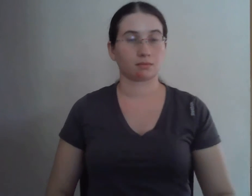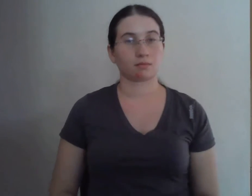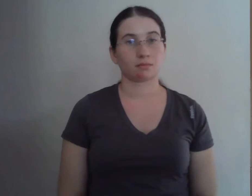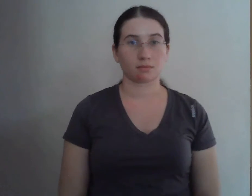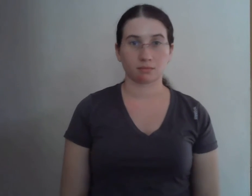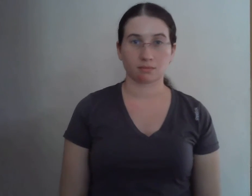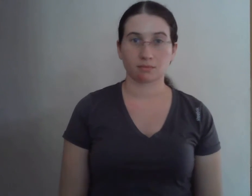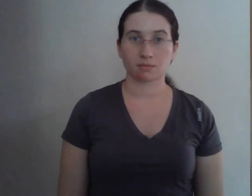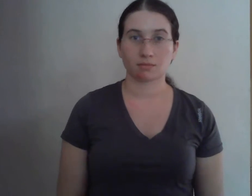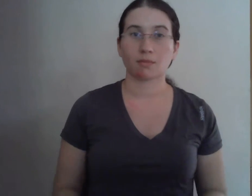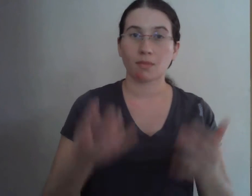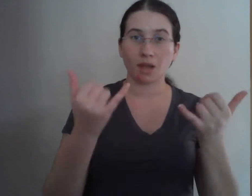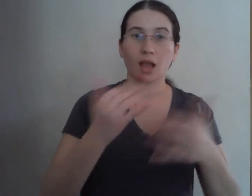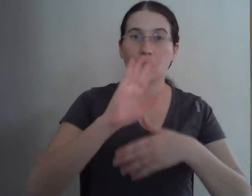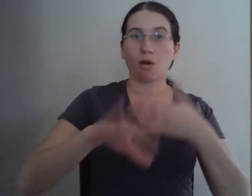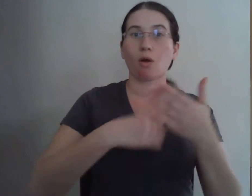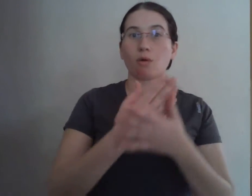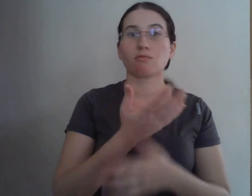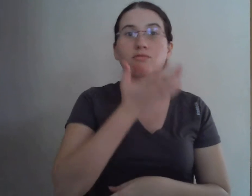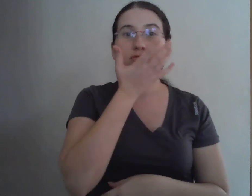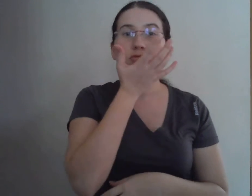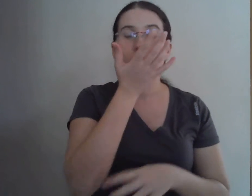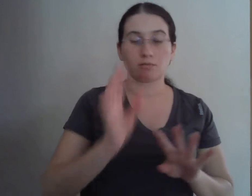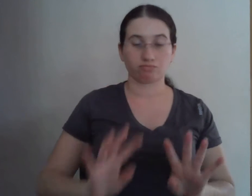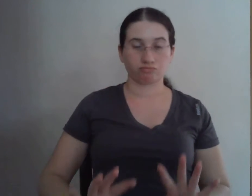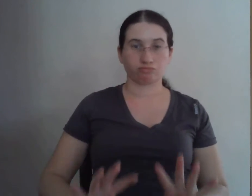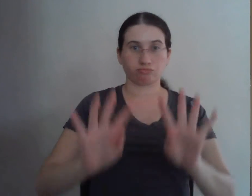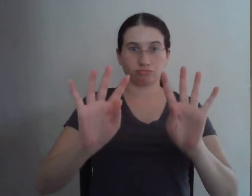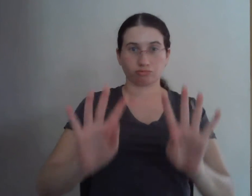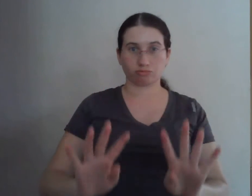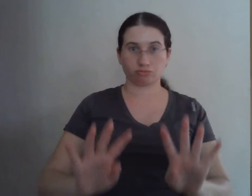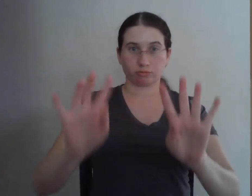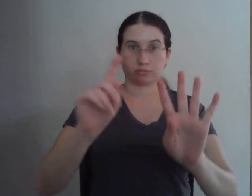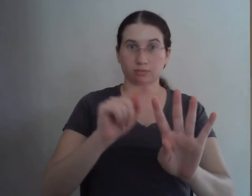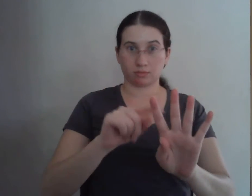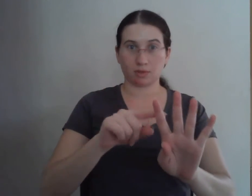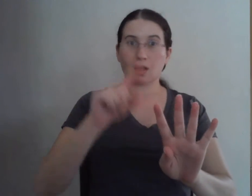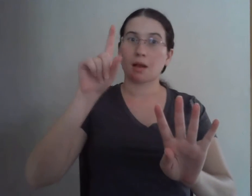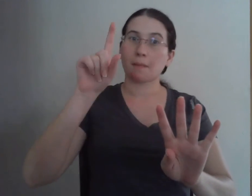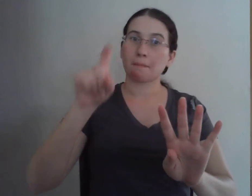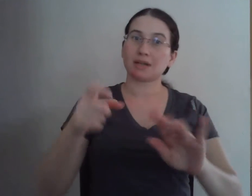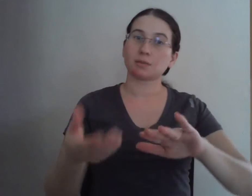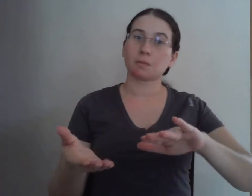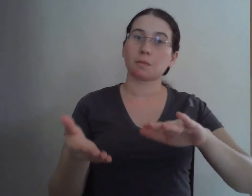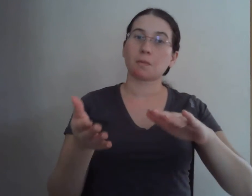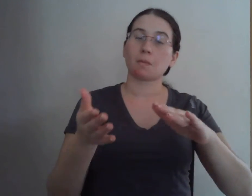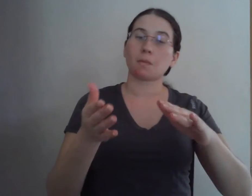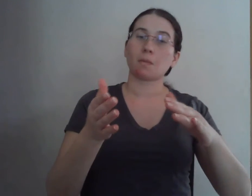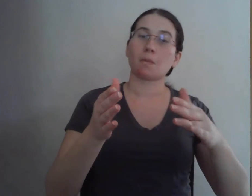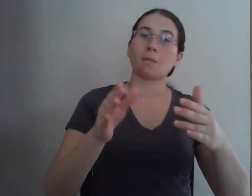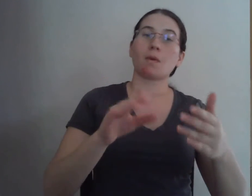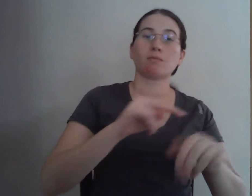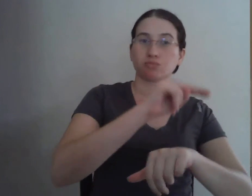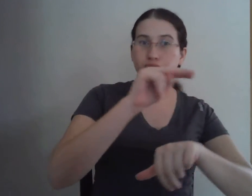Now, all of that grass you see above ground has to decay biologically before the next